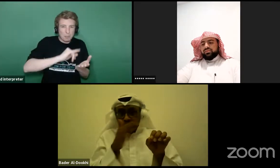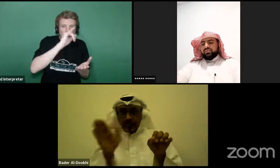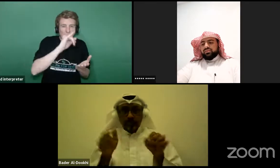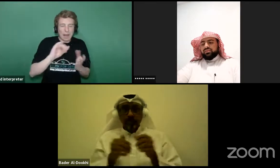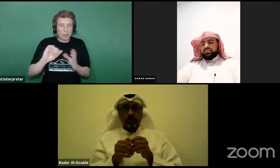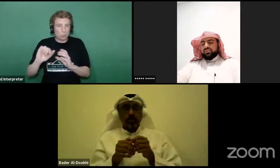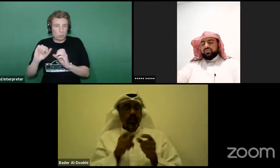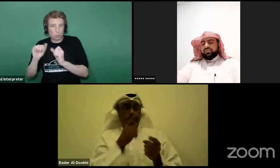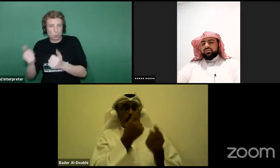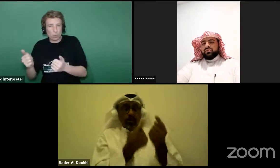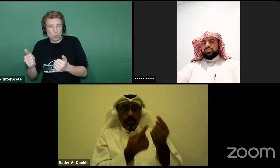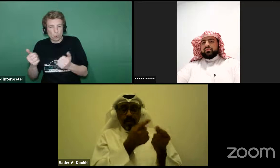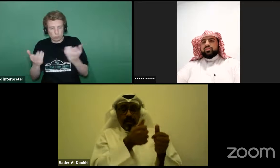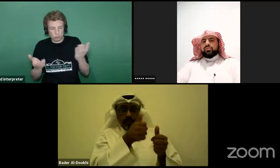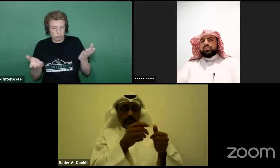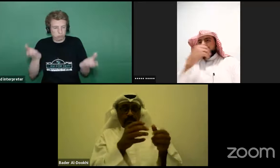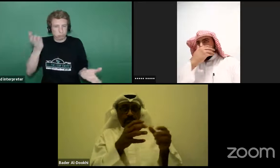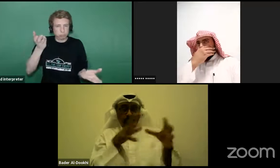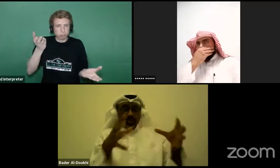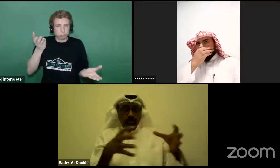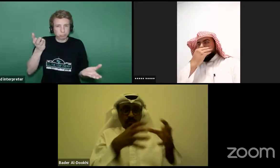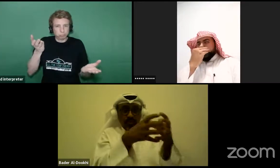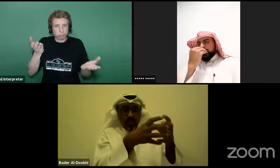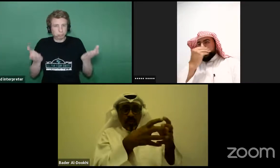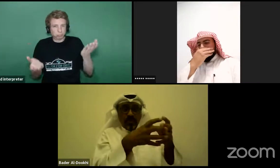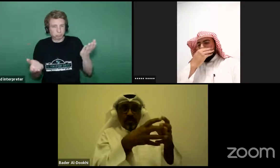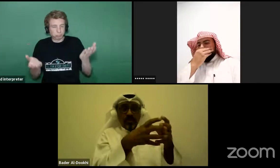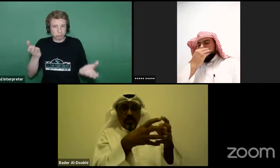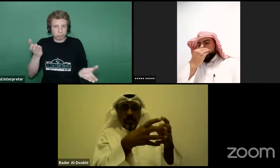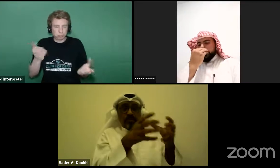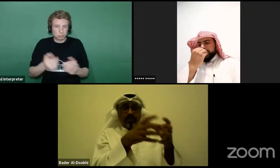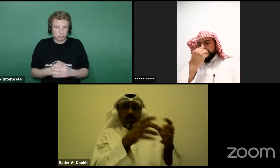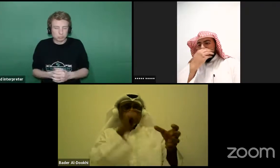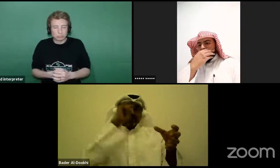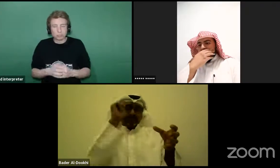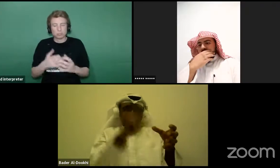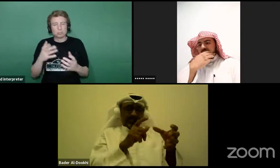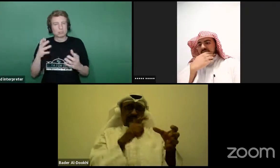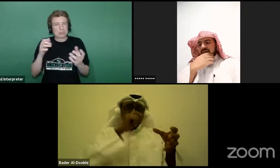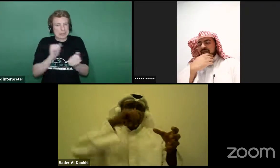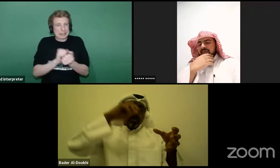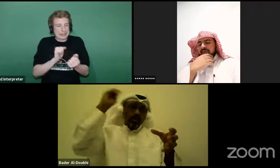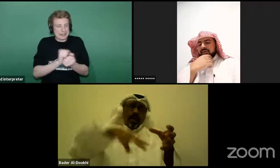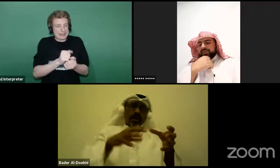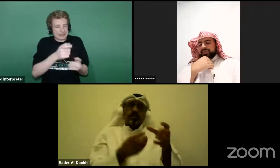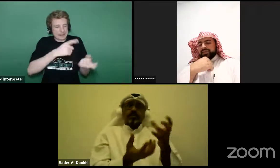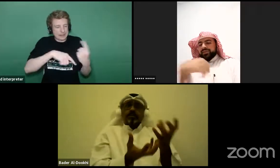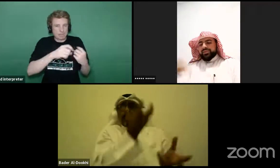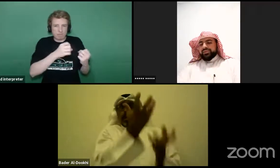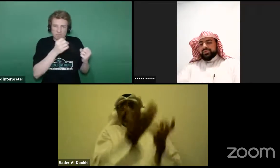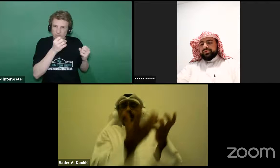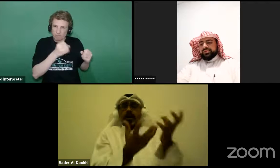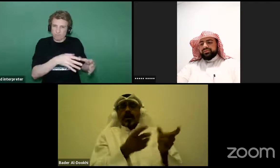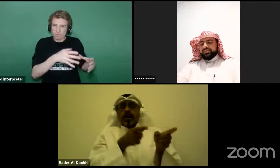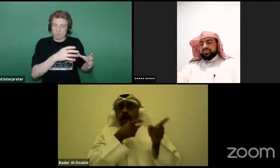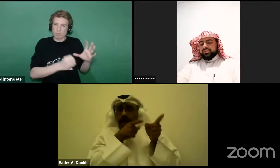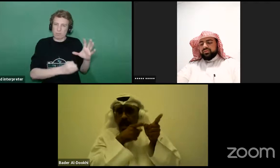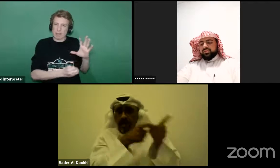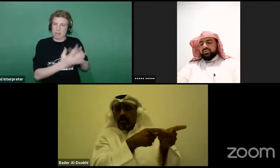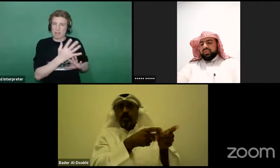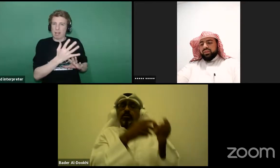wicked one over another, heap them together and cast them into hell. It is they who are the